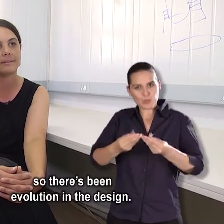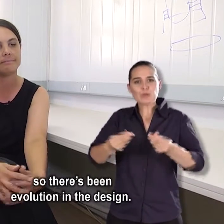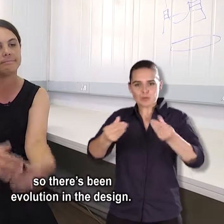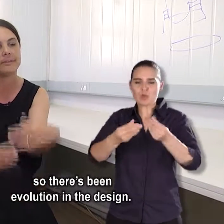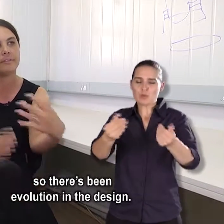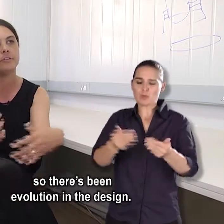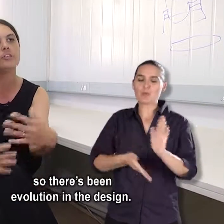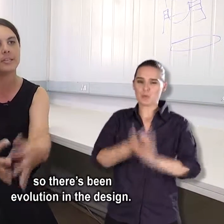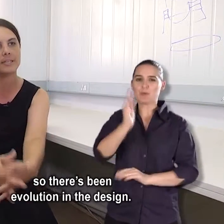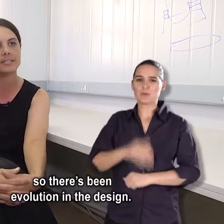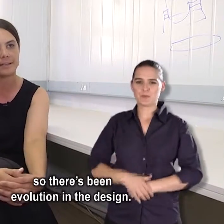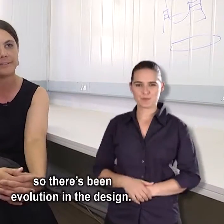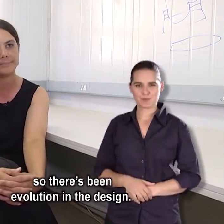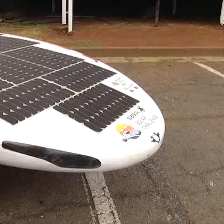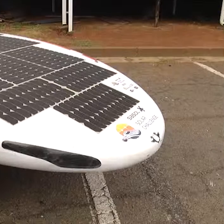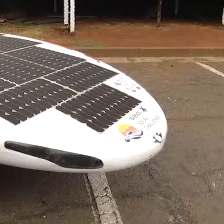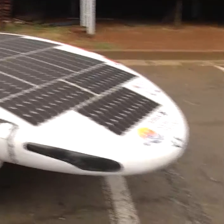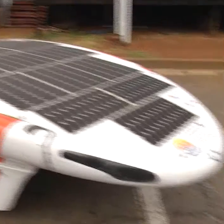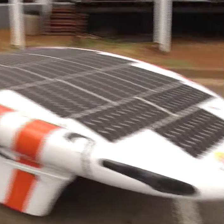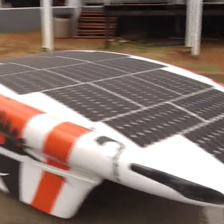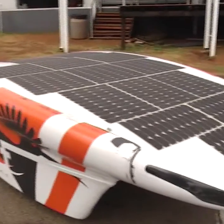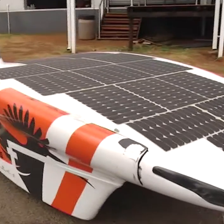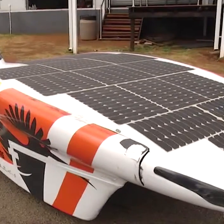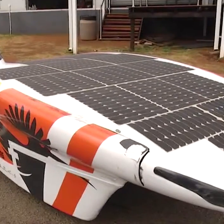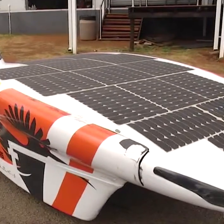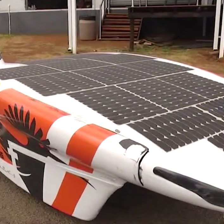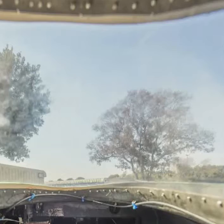and evolution in the design.